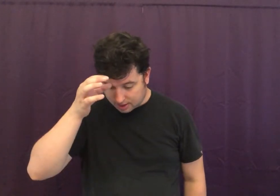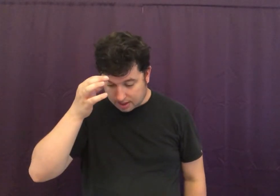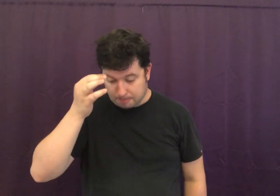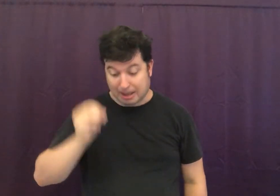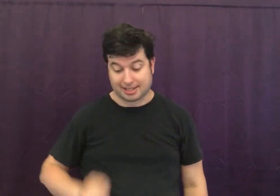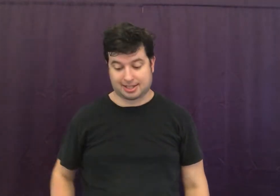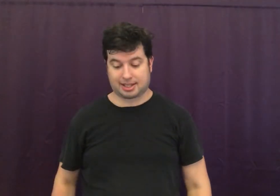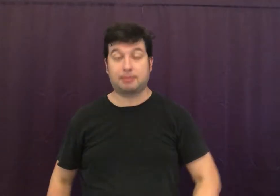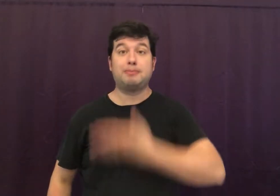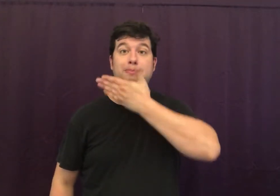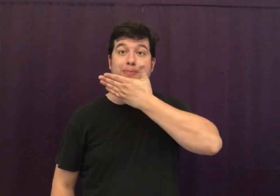Best.